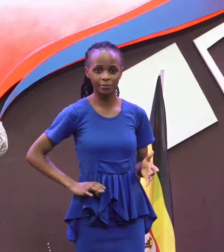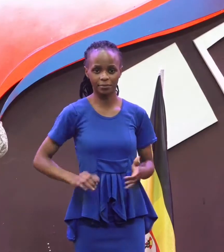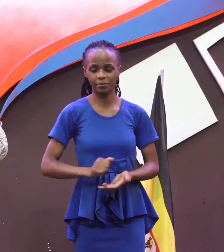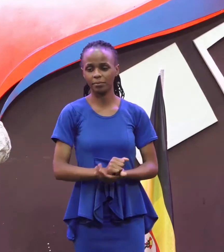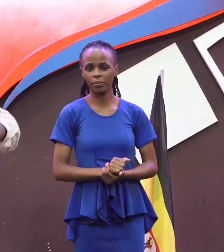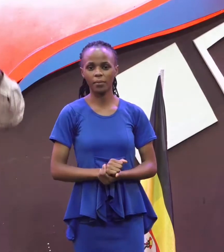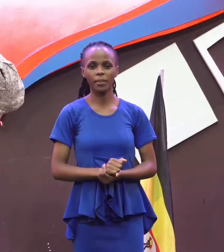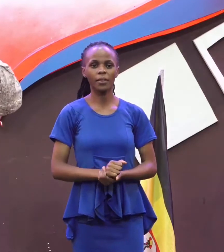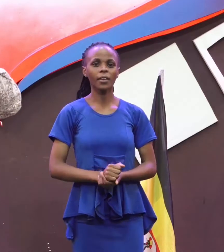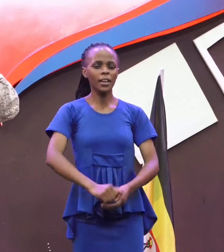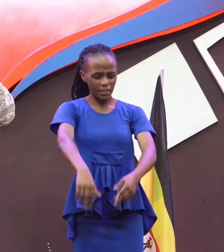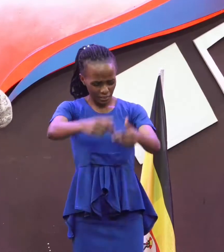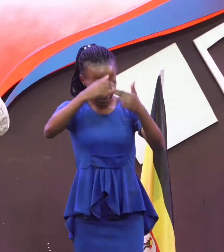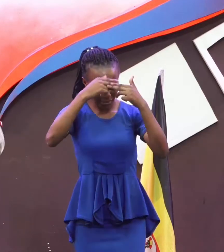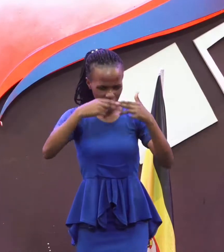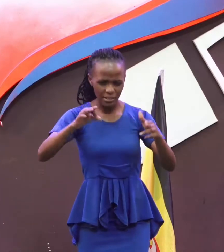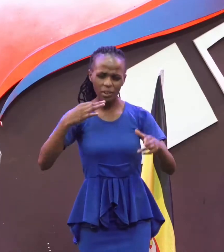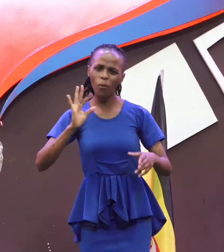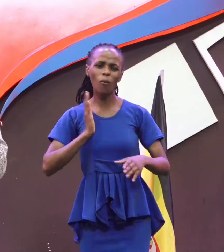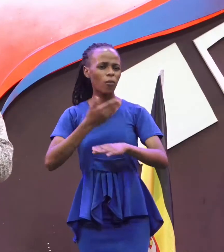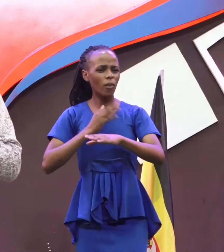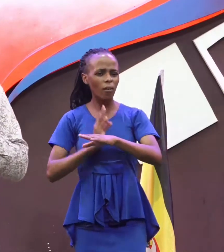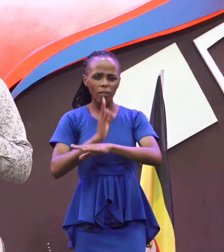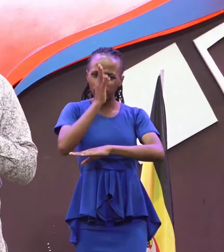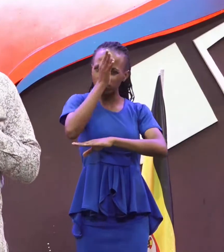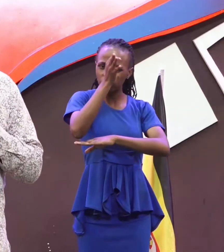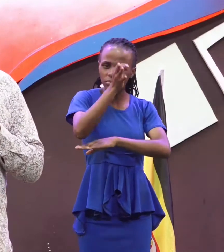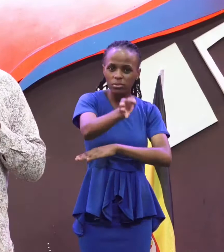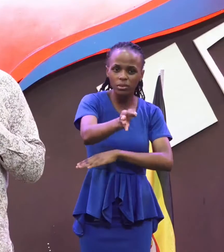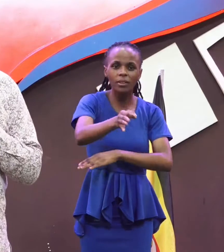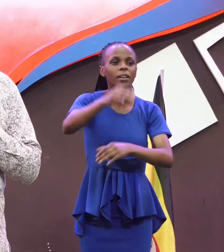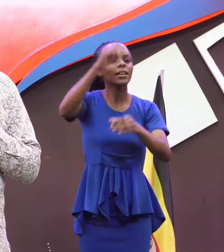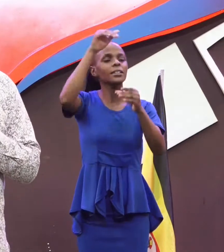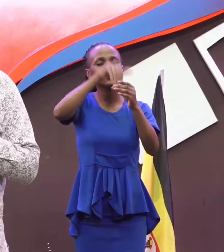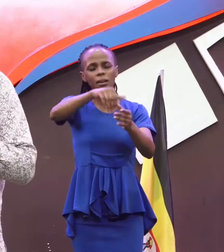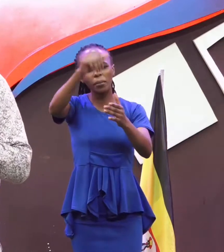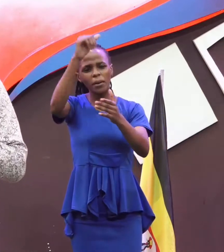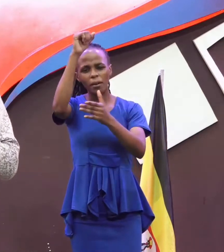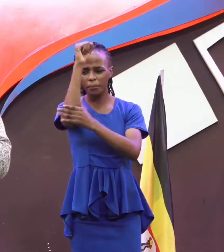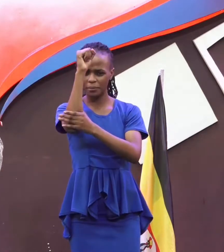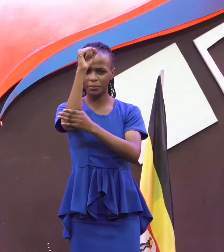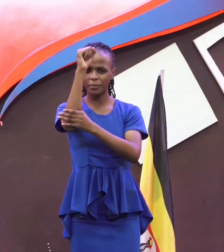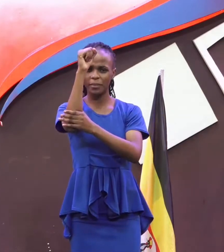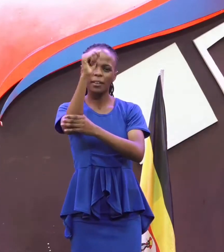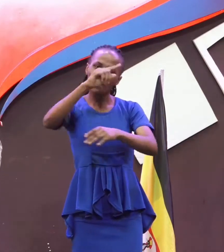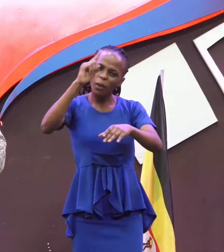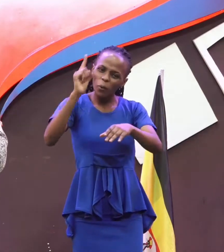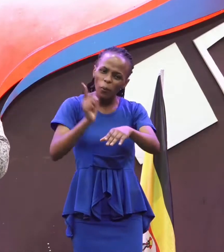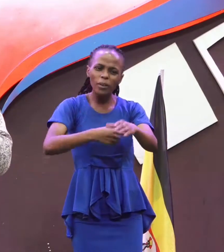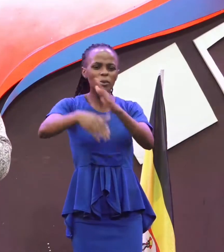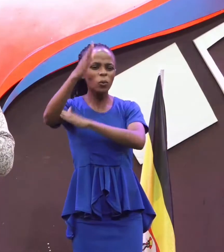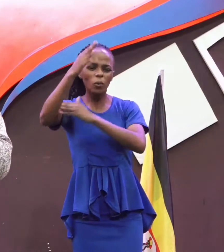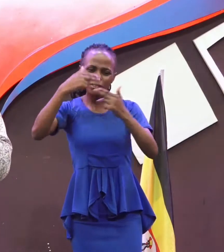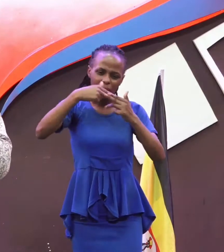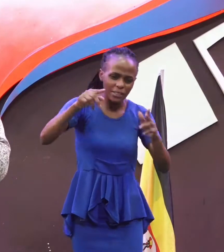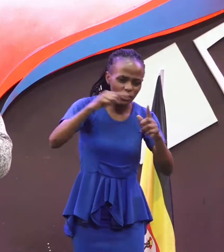was Christ. The genesis of our destiny is in Abraham. That is